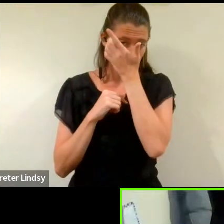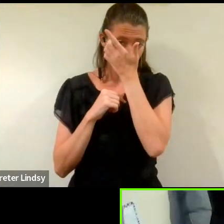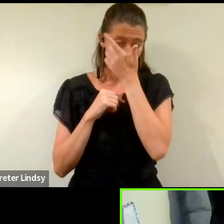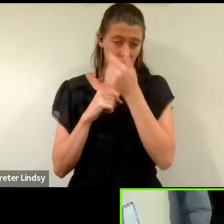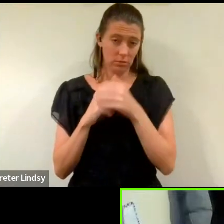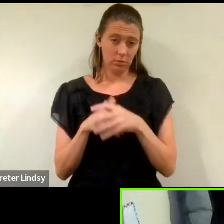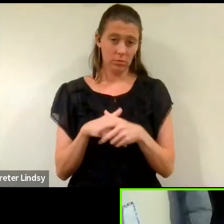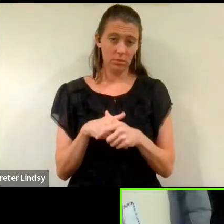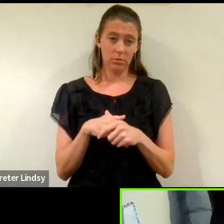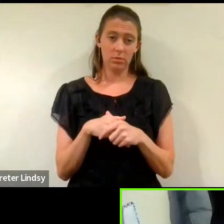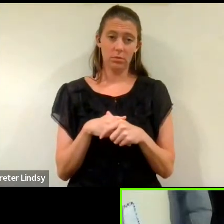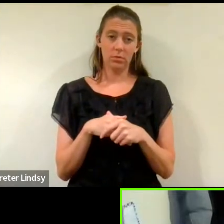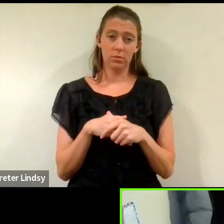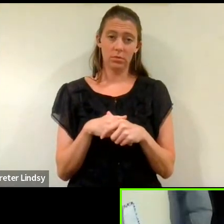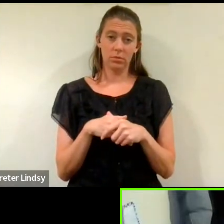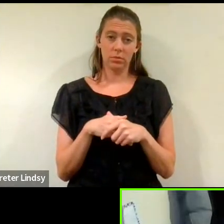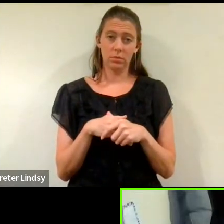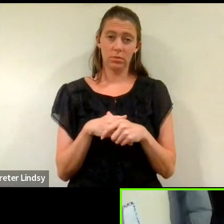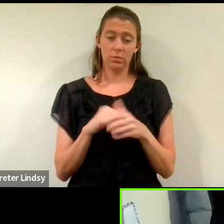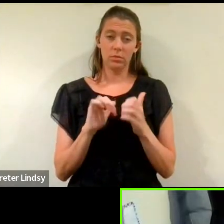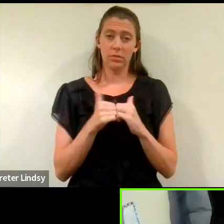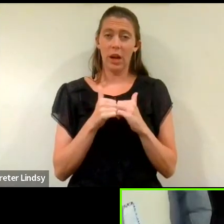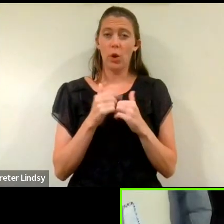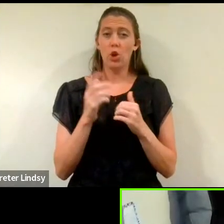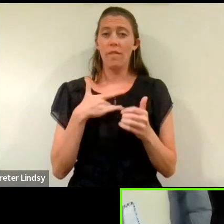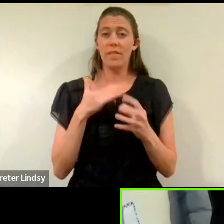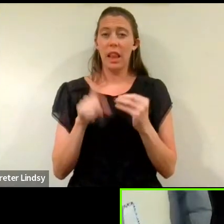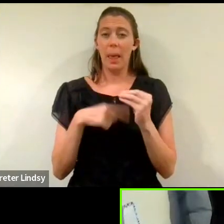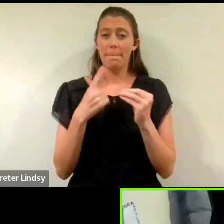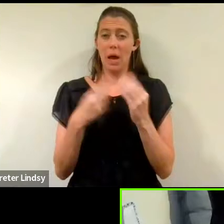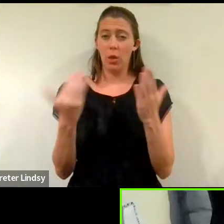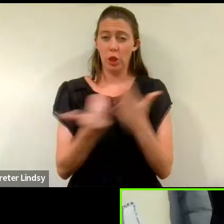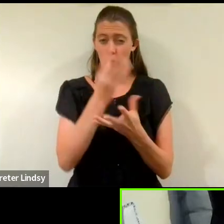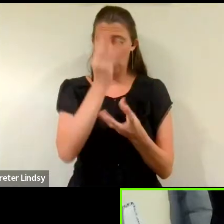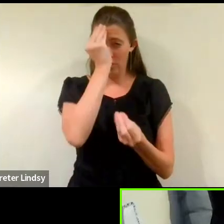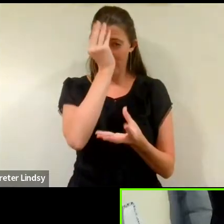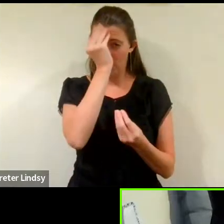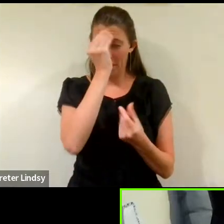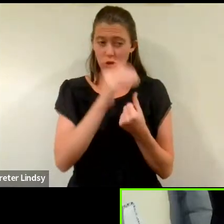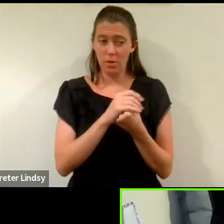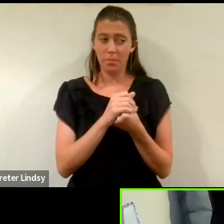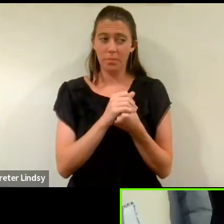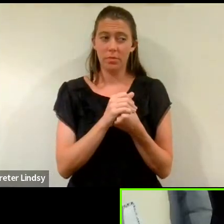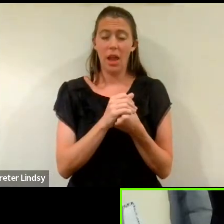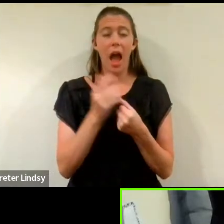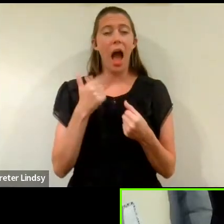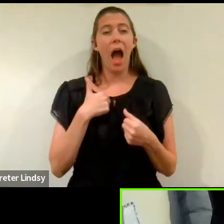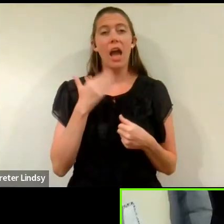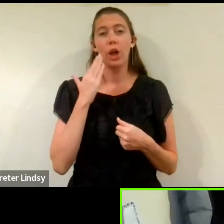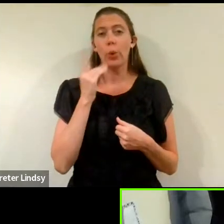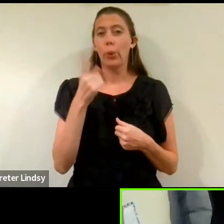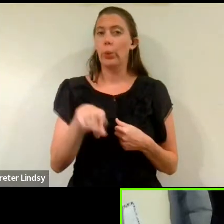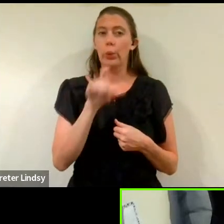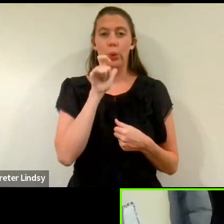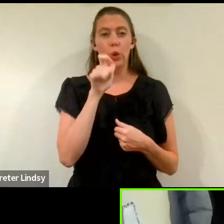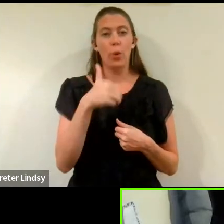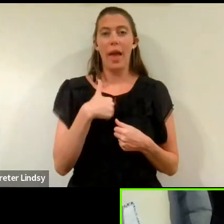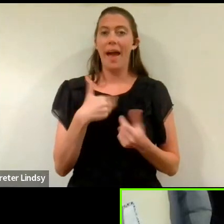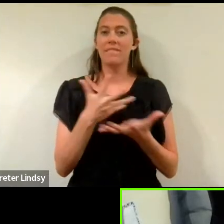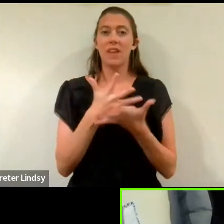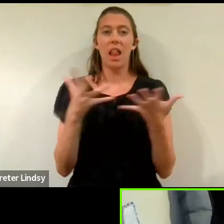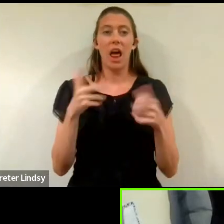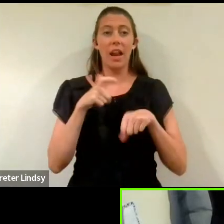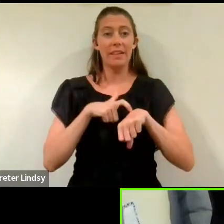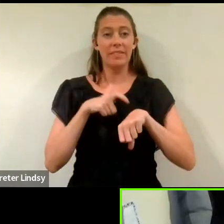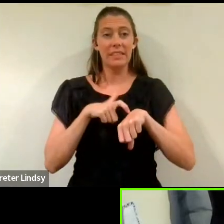new pieces of information that are there? You don't have a lot of time to do the things that you need to do as far